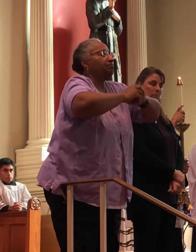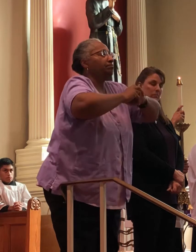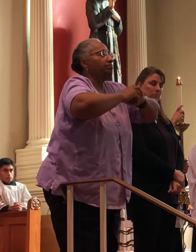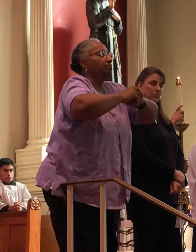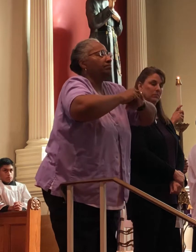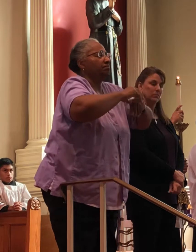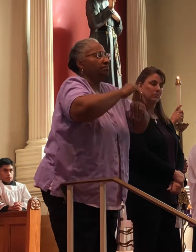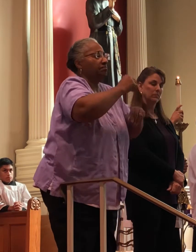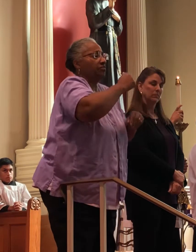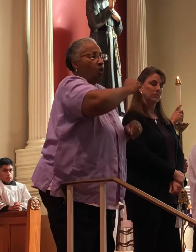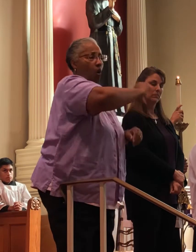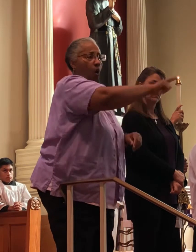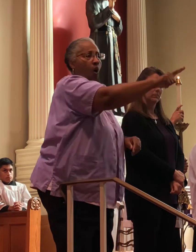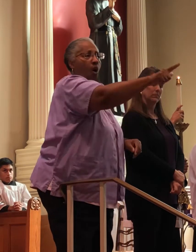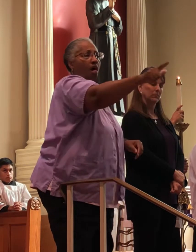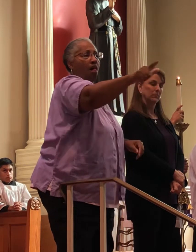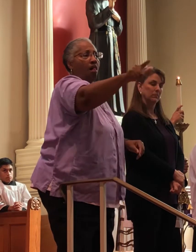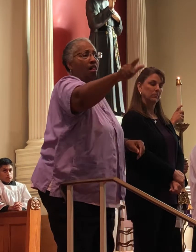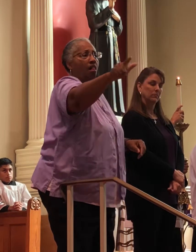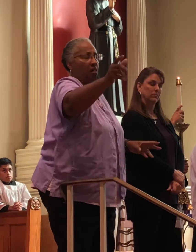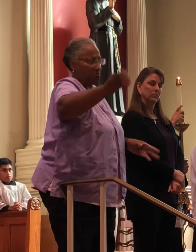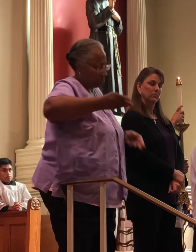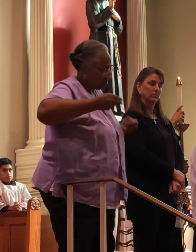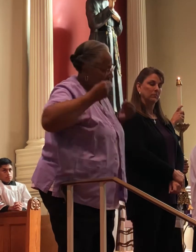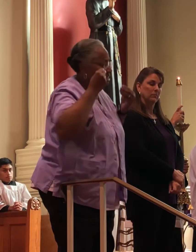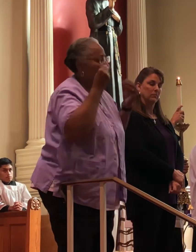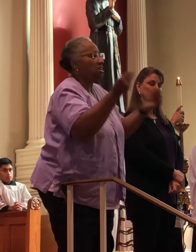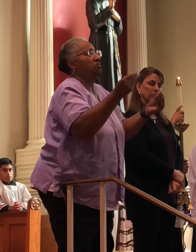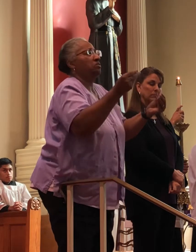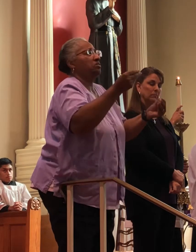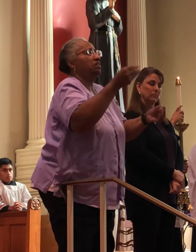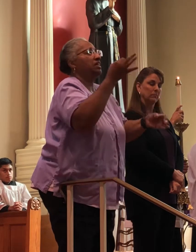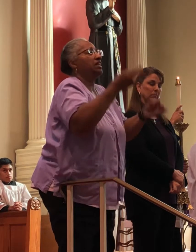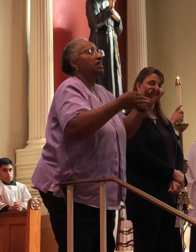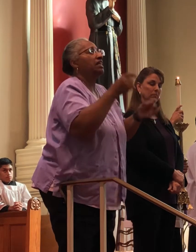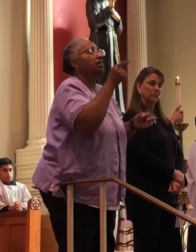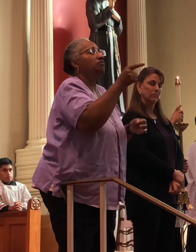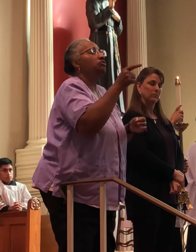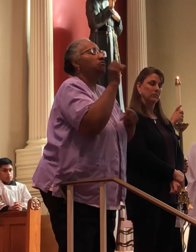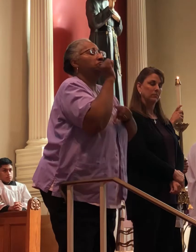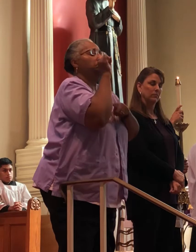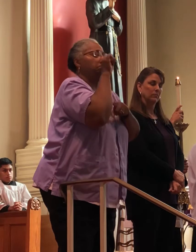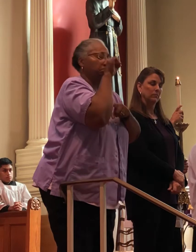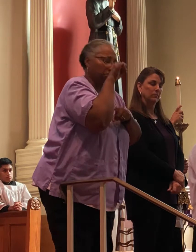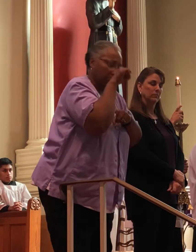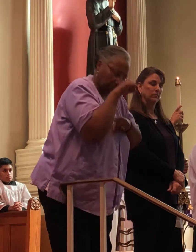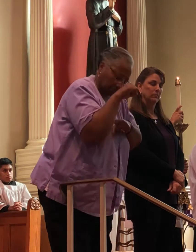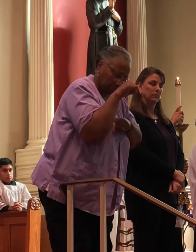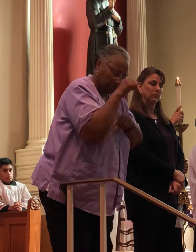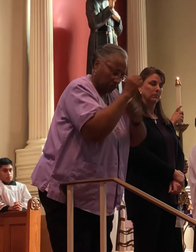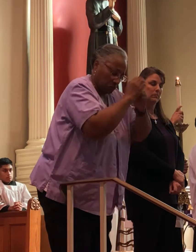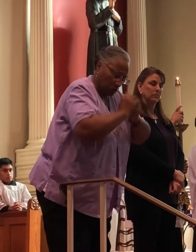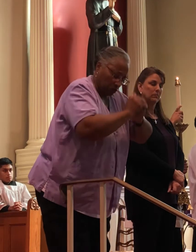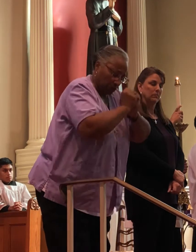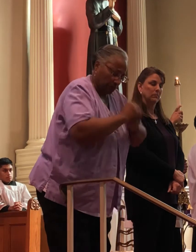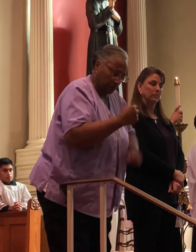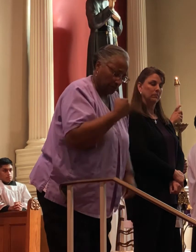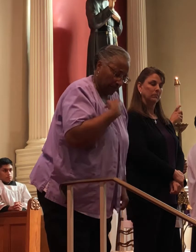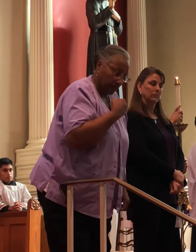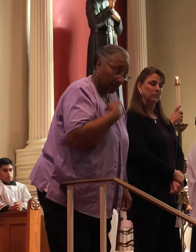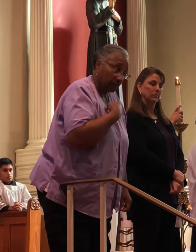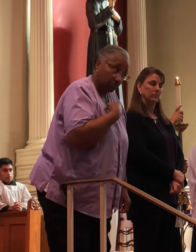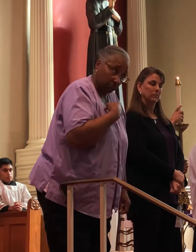"All these I shall give to you if you will prostrate yourself and worship me."